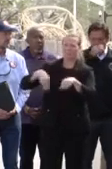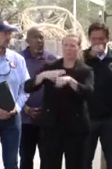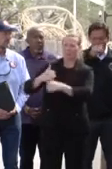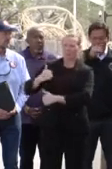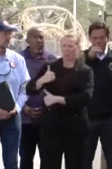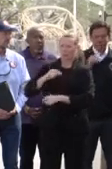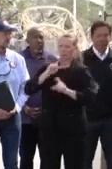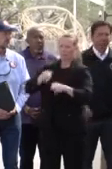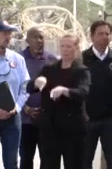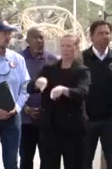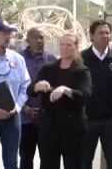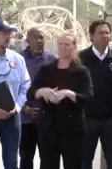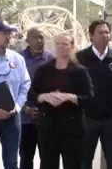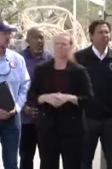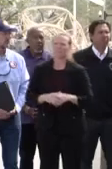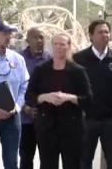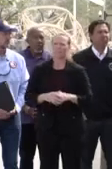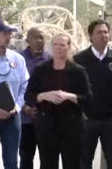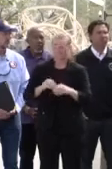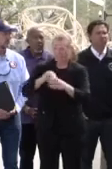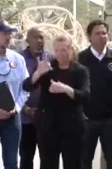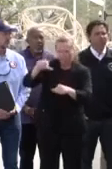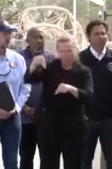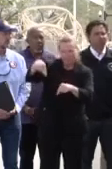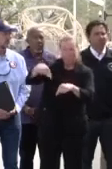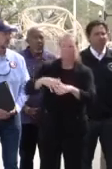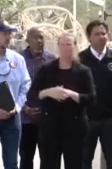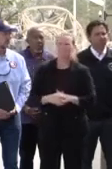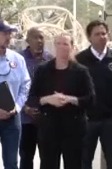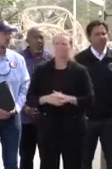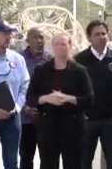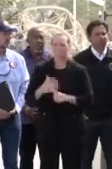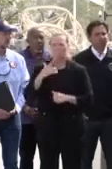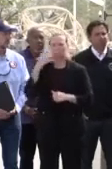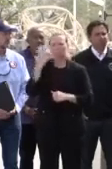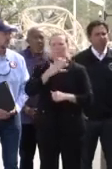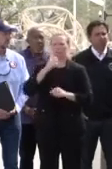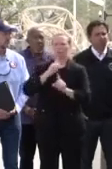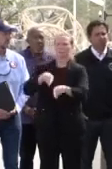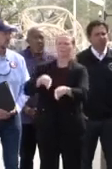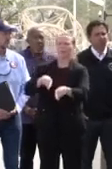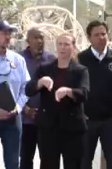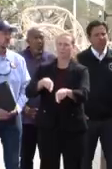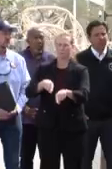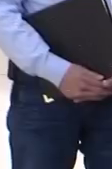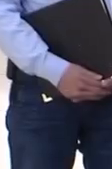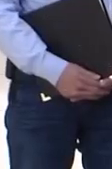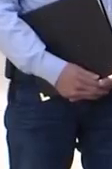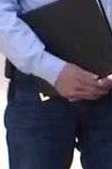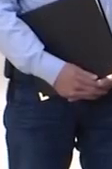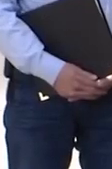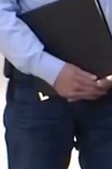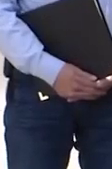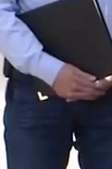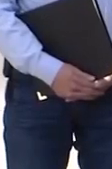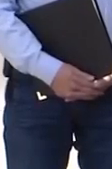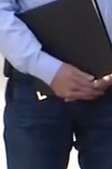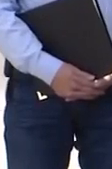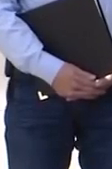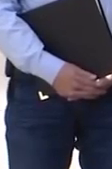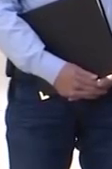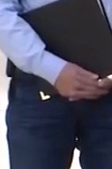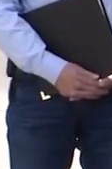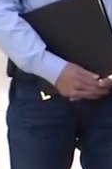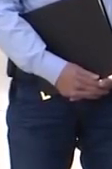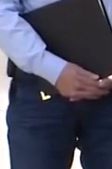response in Florida. Tremendous response effort. We're currently conducting